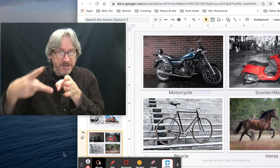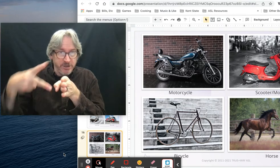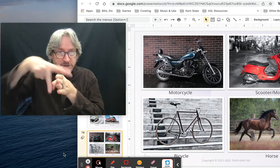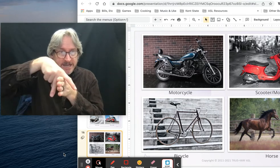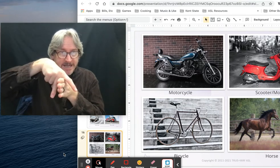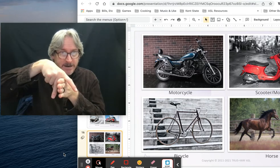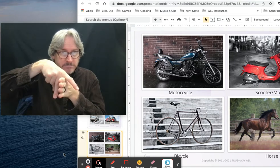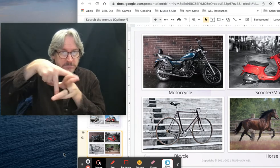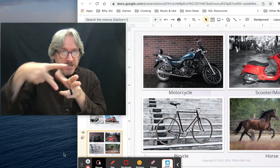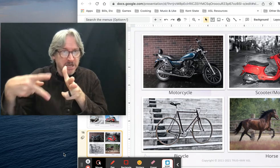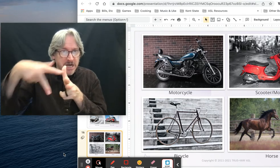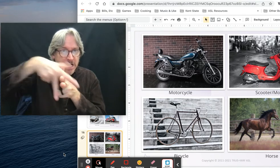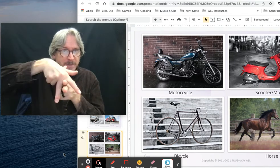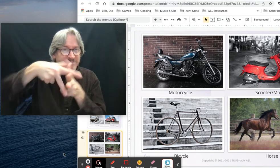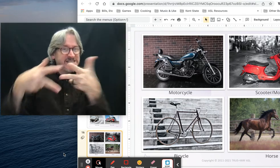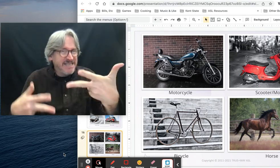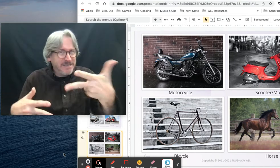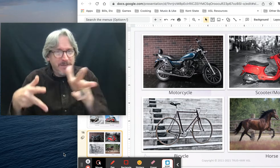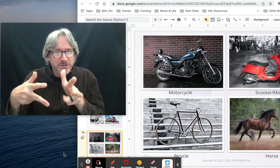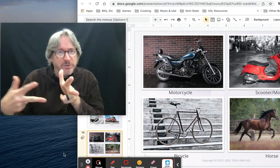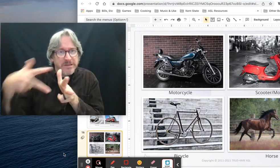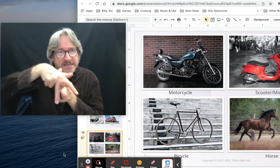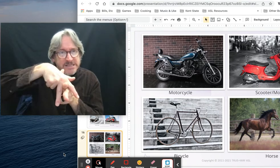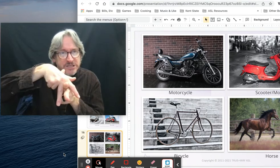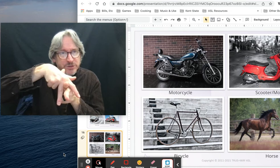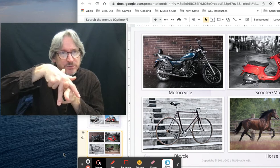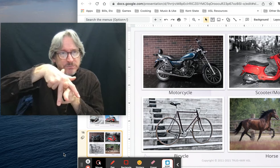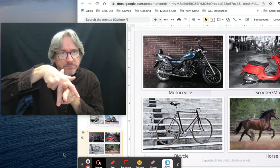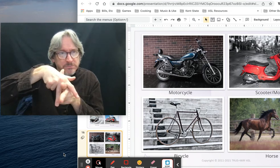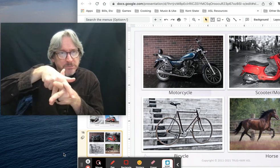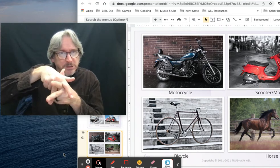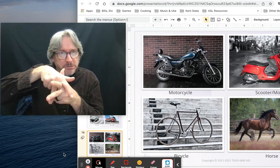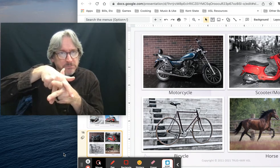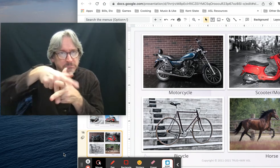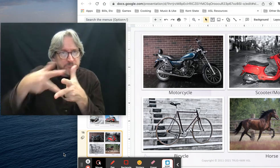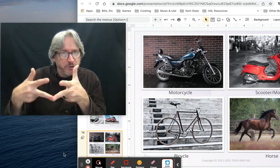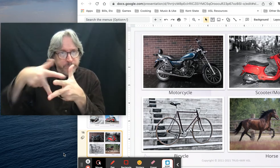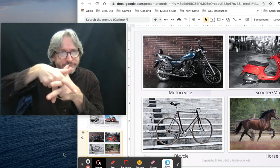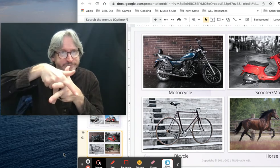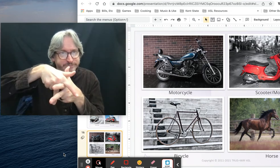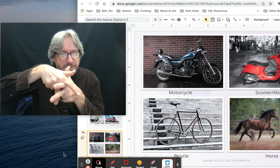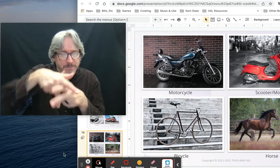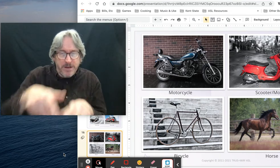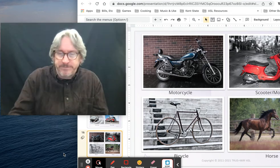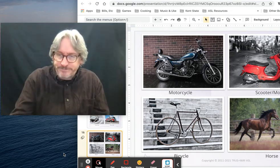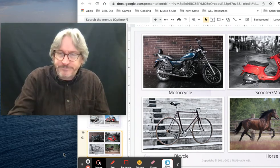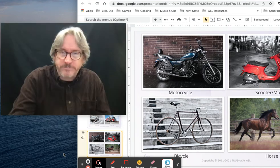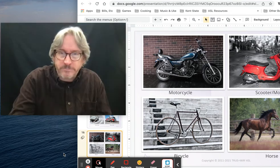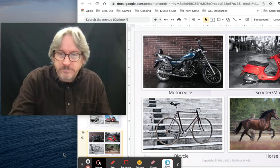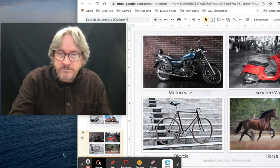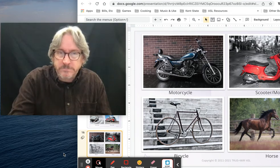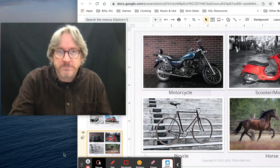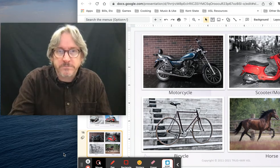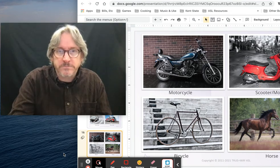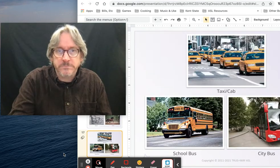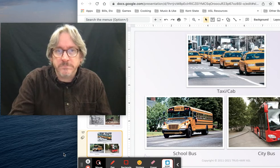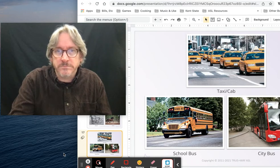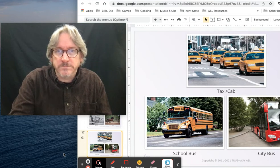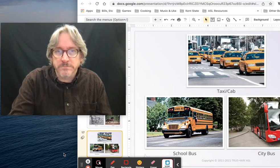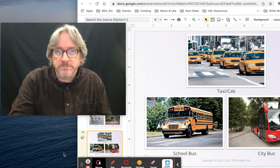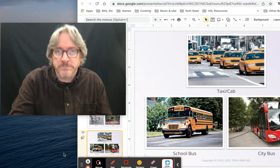the thing you're going to get on. I've seen people do this too. So hop on.